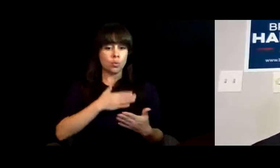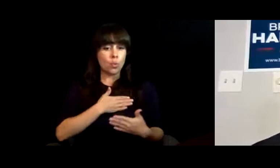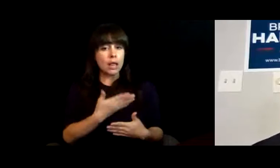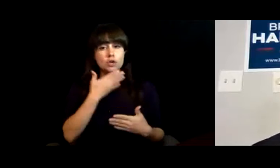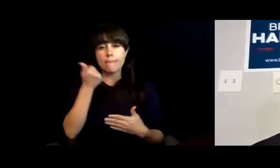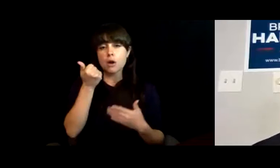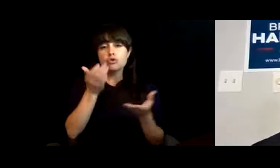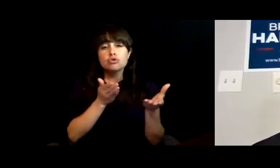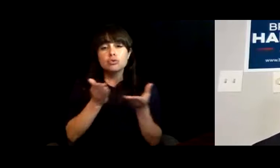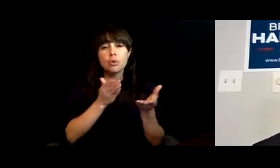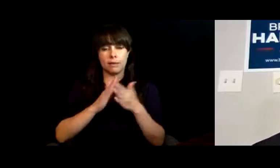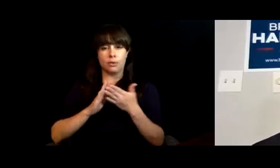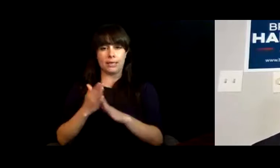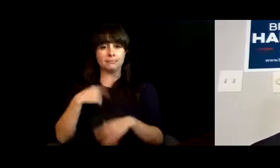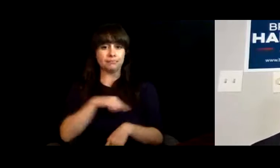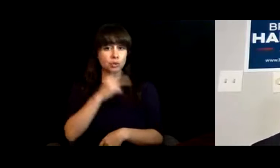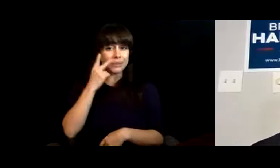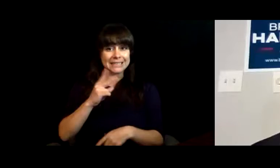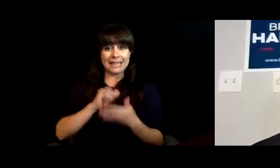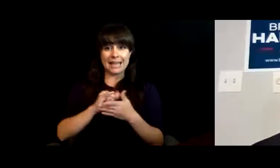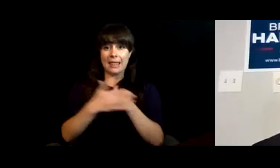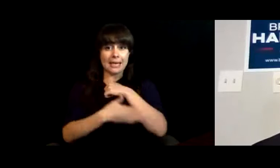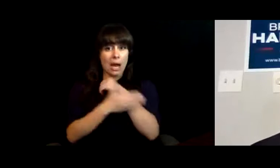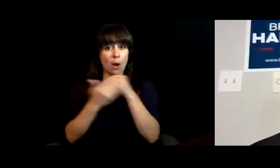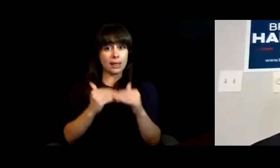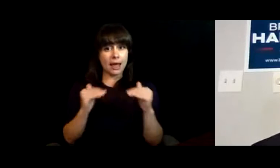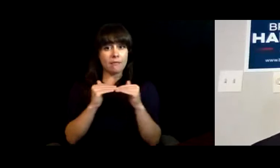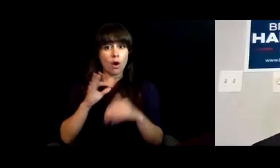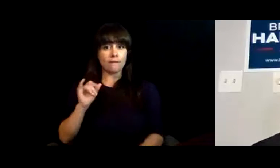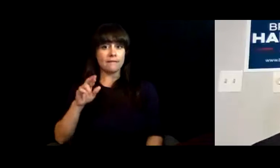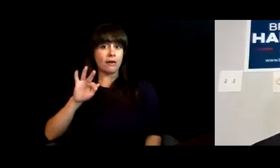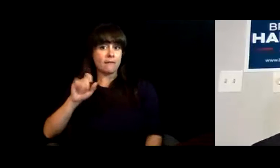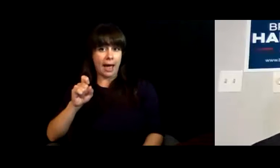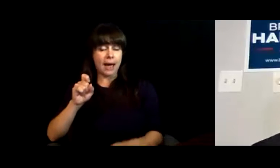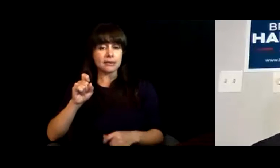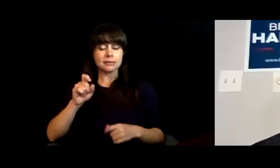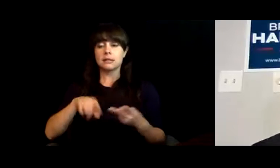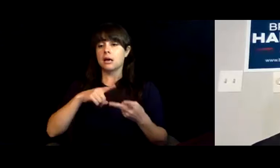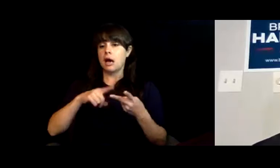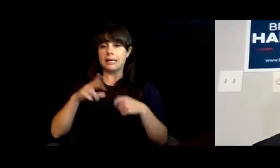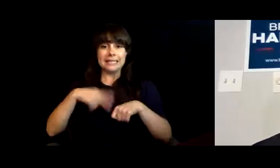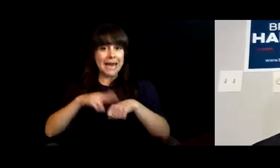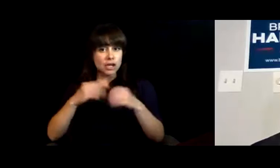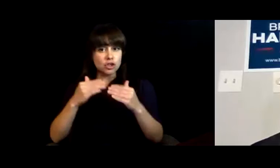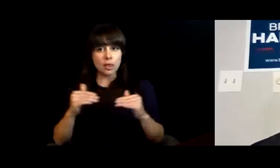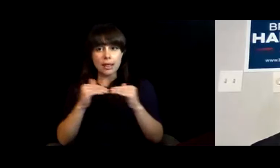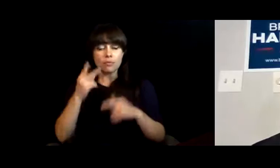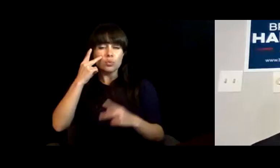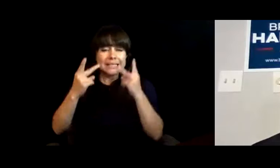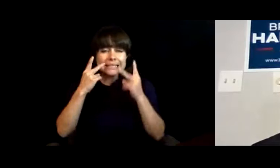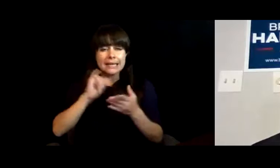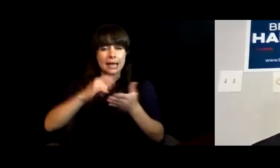that at the county level here in Fairfax County. We've seen it at a state level, and we've seen it at a national level, that discussion that happens. Let